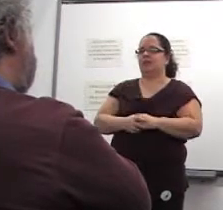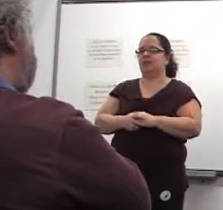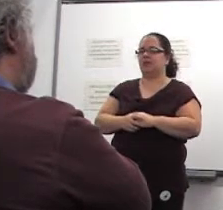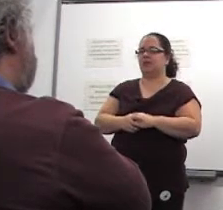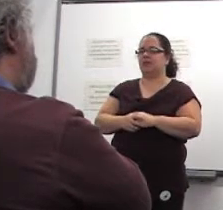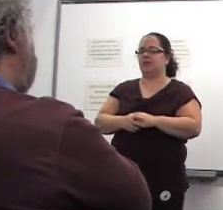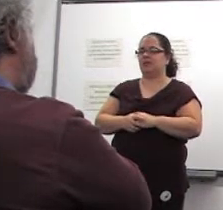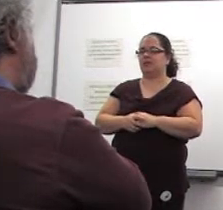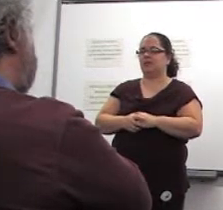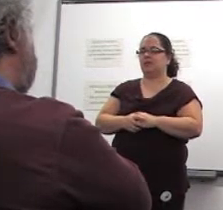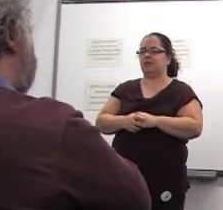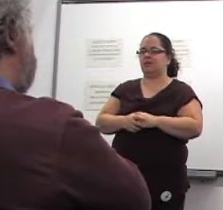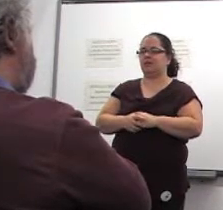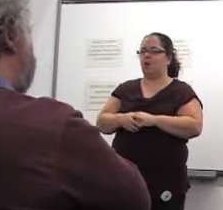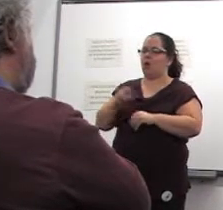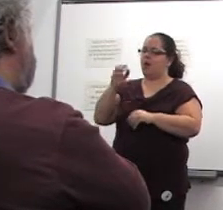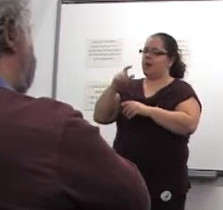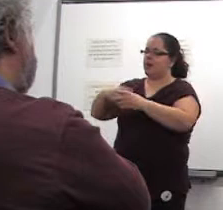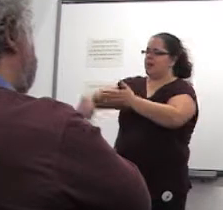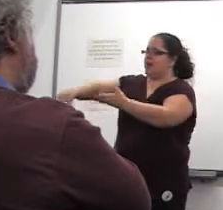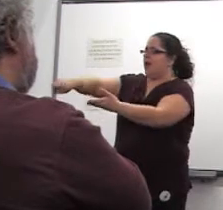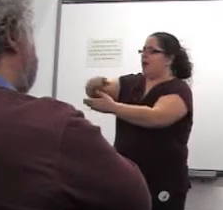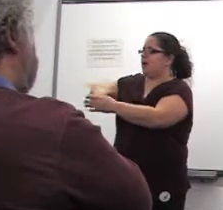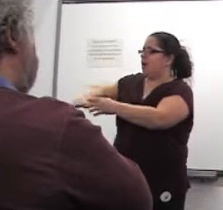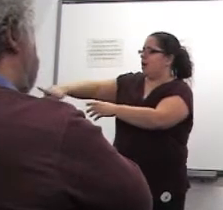mallards bobbed on the water like balloons.